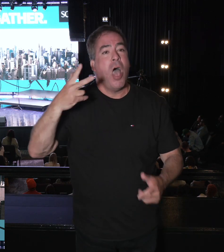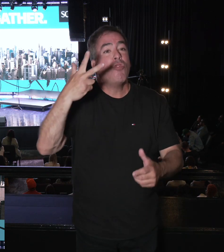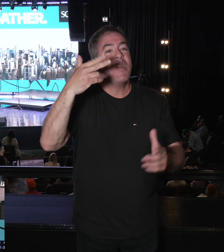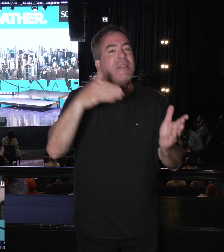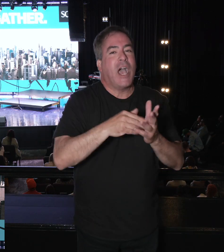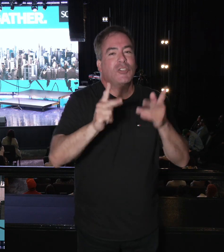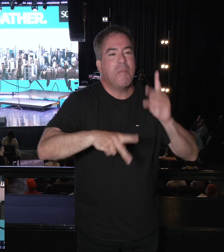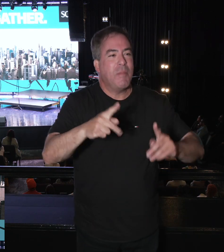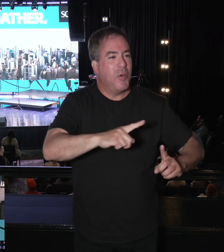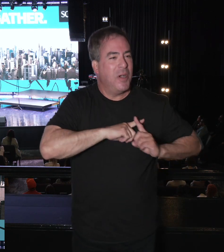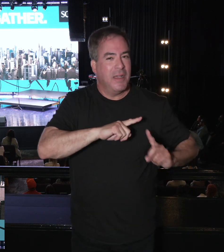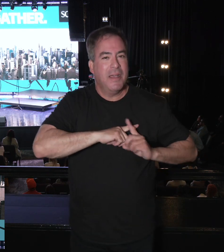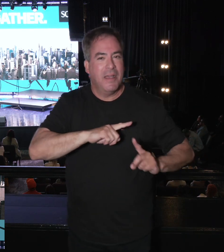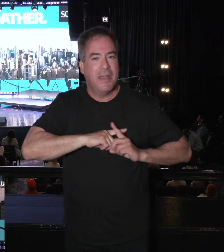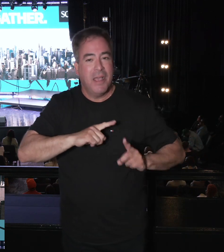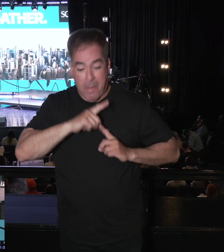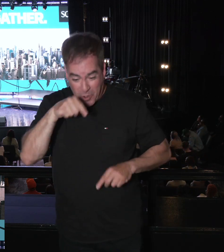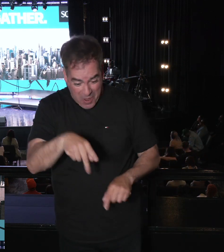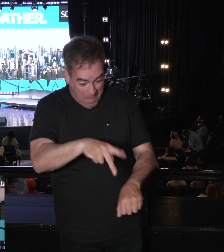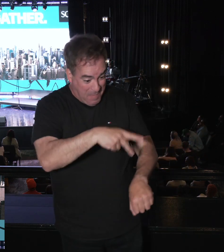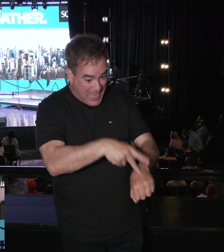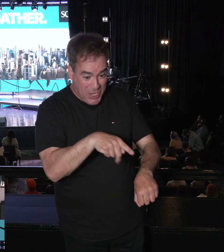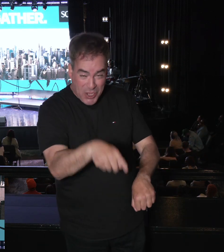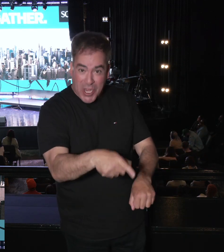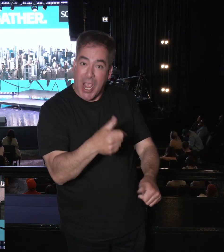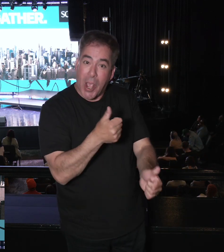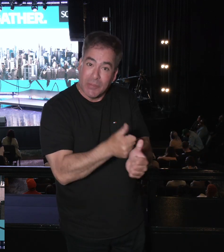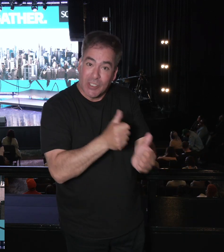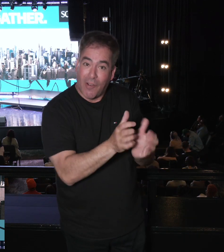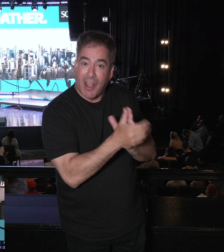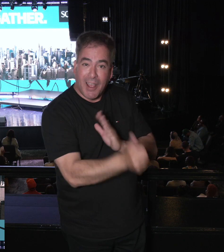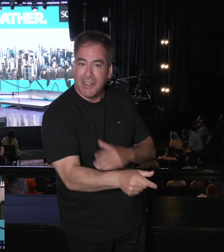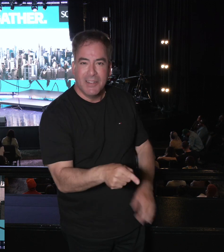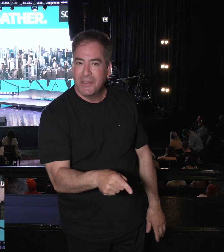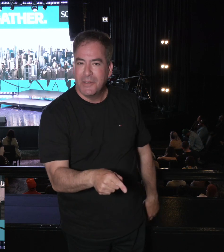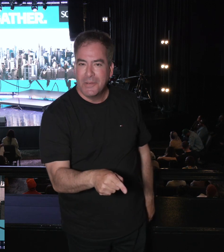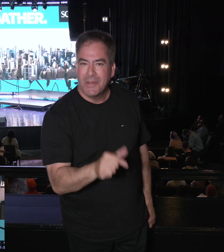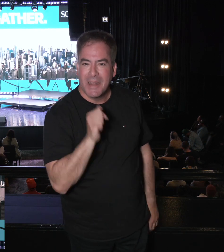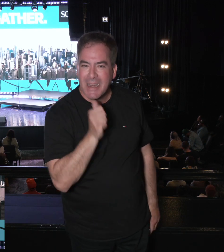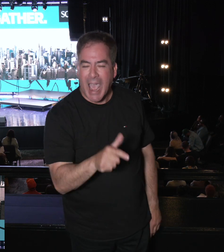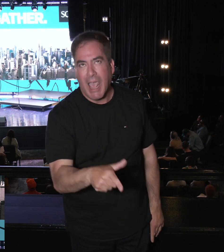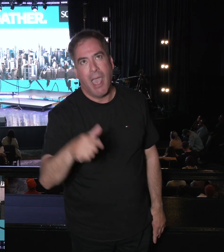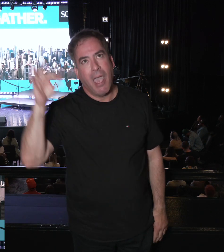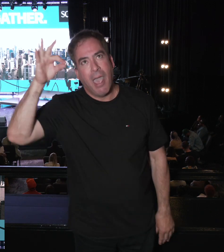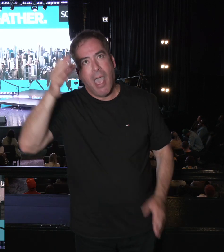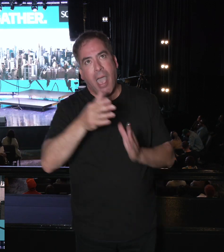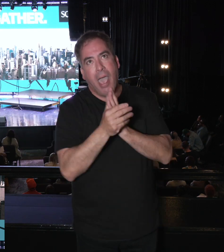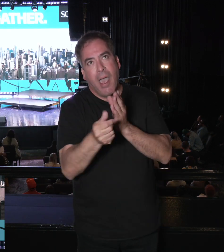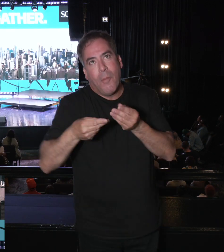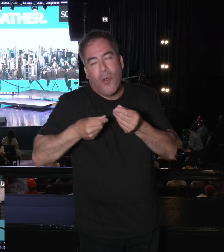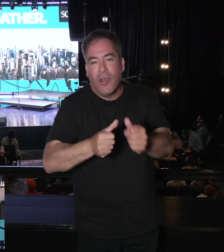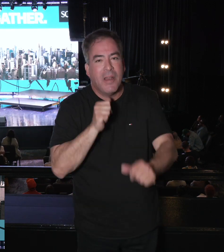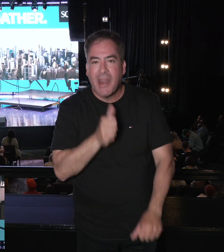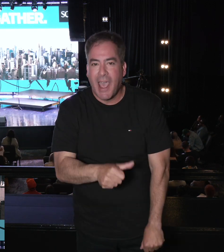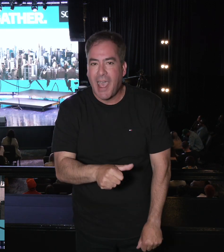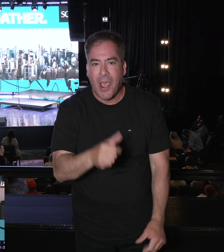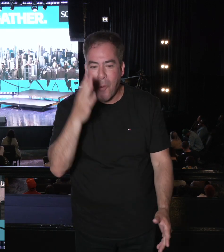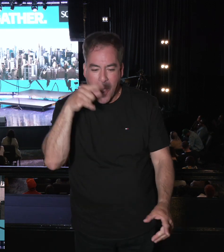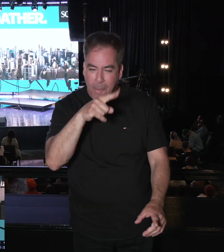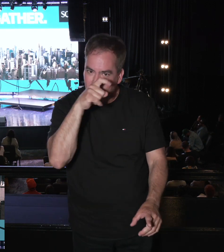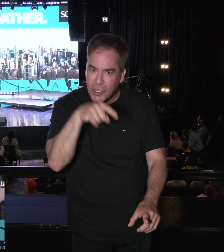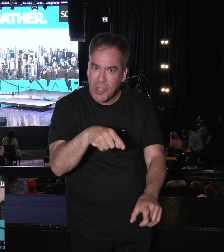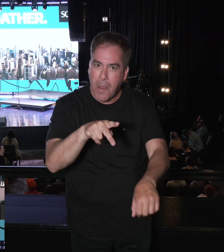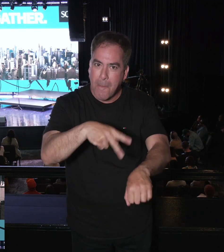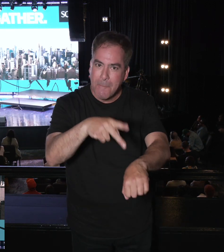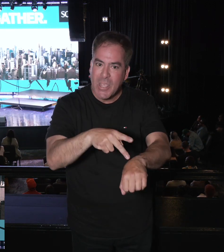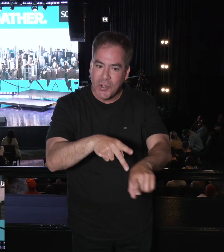saved. Not because Peter's message was so clever with 3 points and a cool title, but because the people